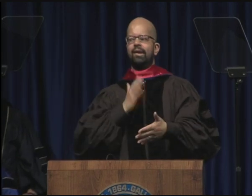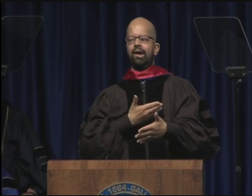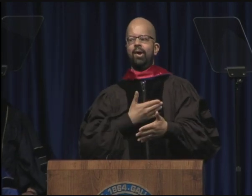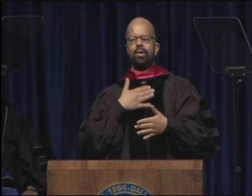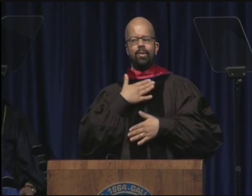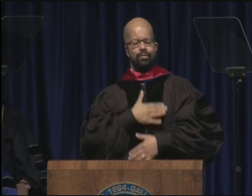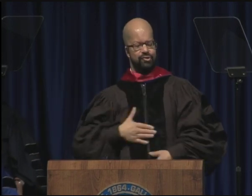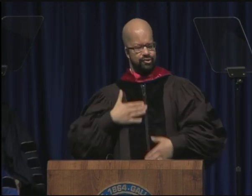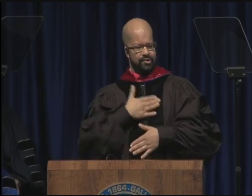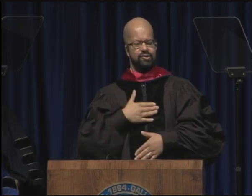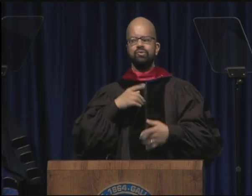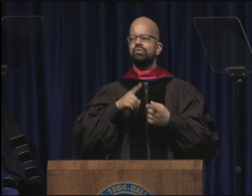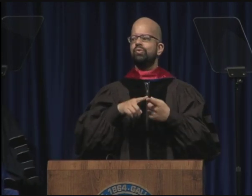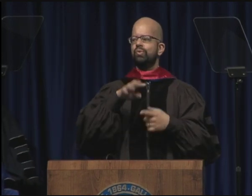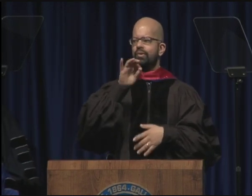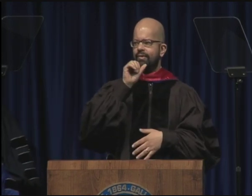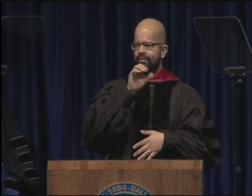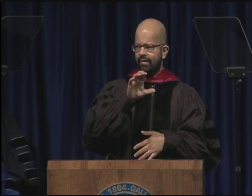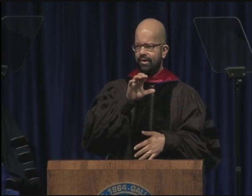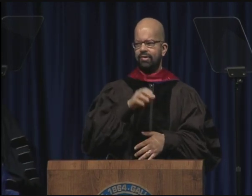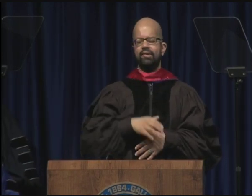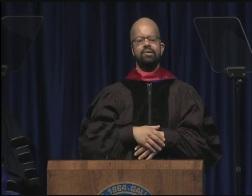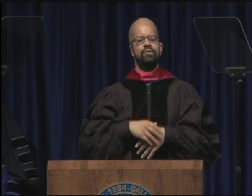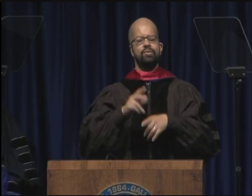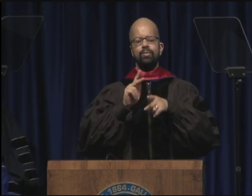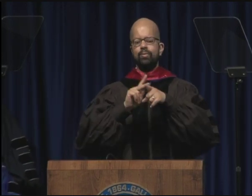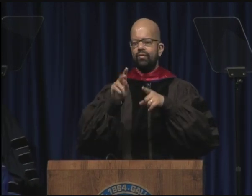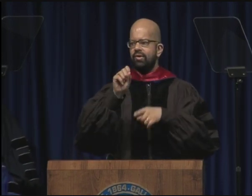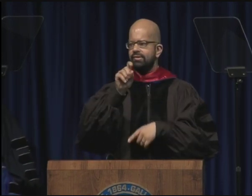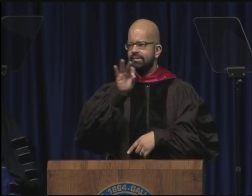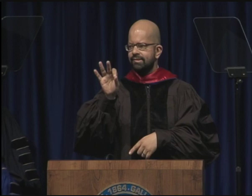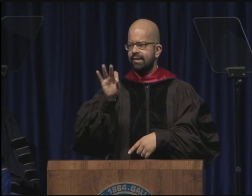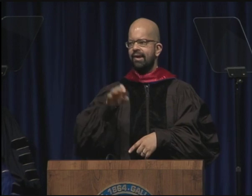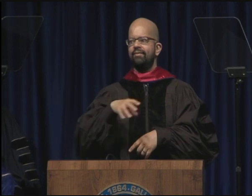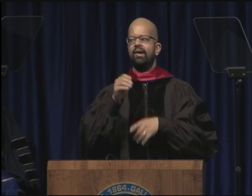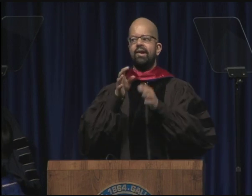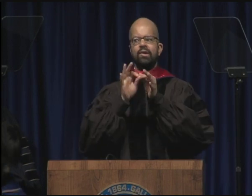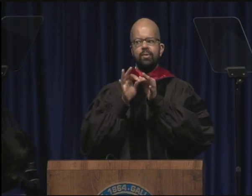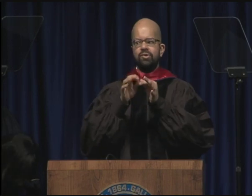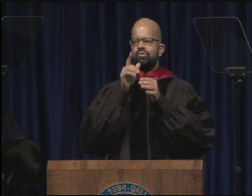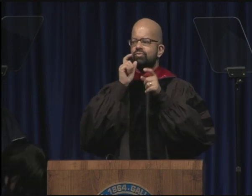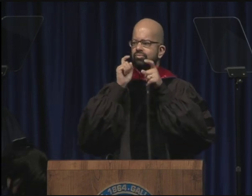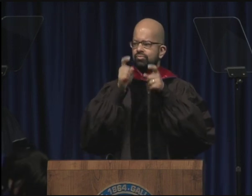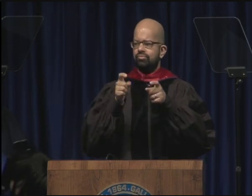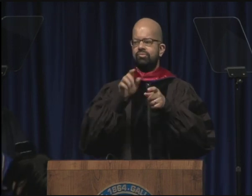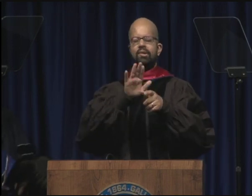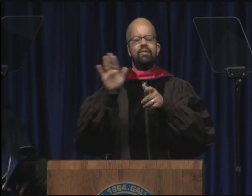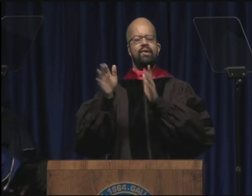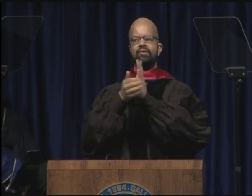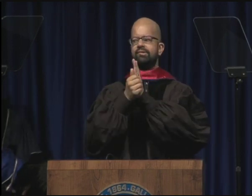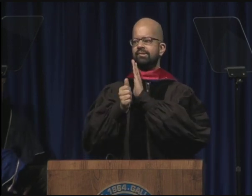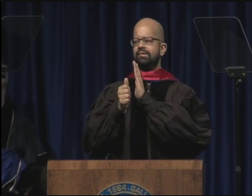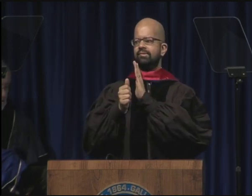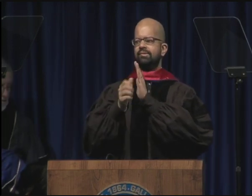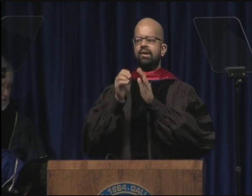experiences. Their dedication makes Gallaudet University the leader in its graduate education and professional